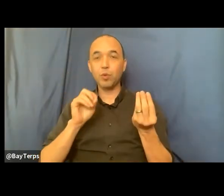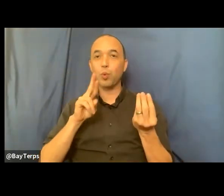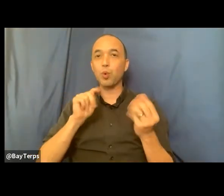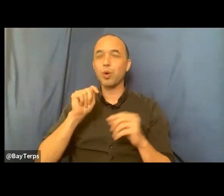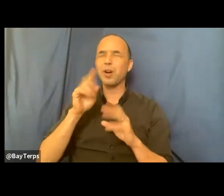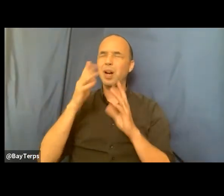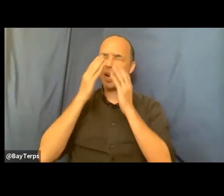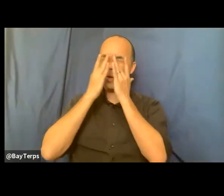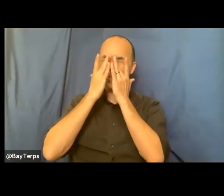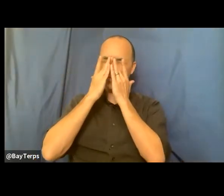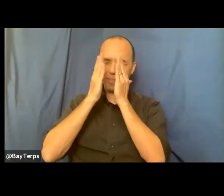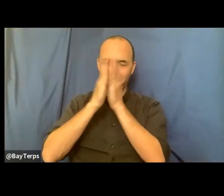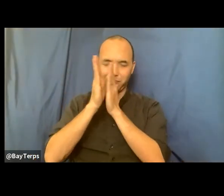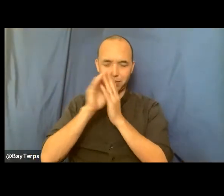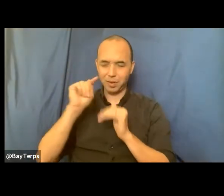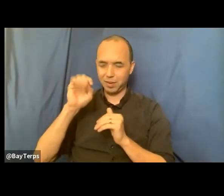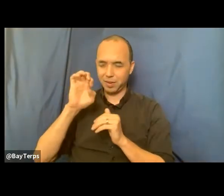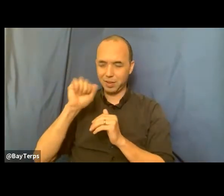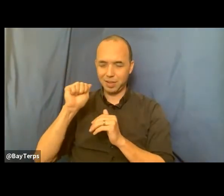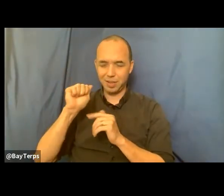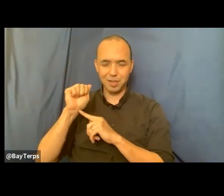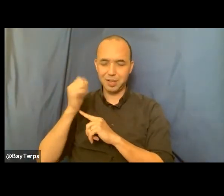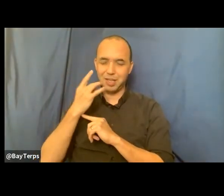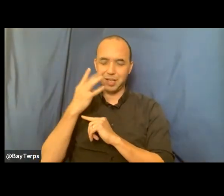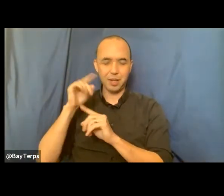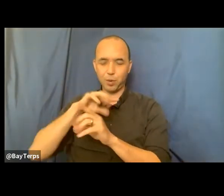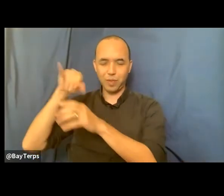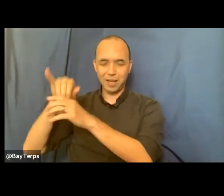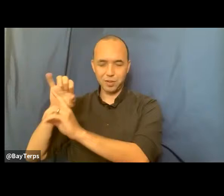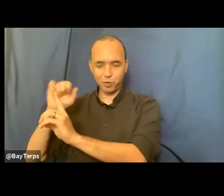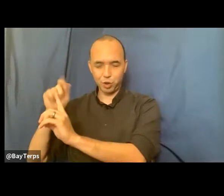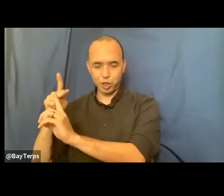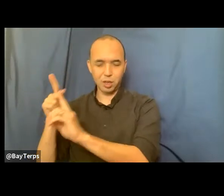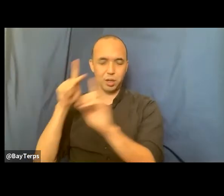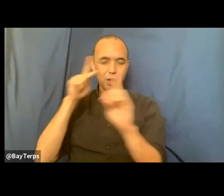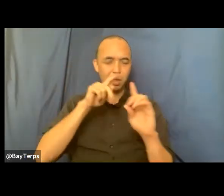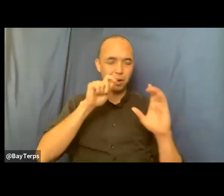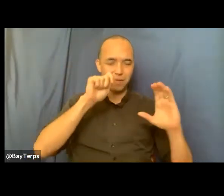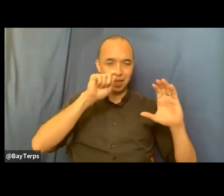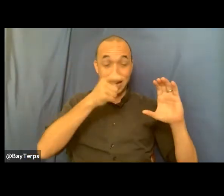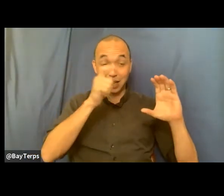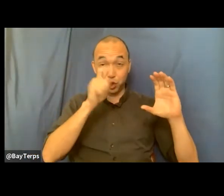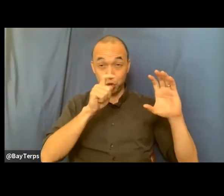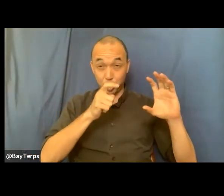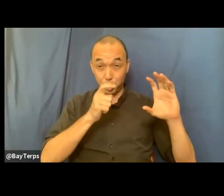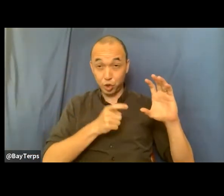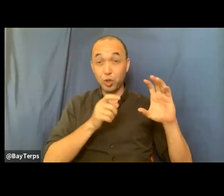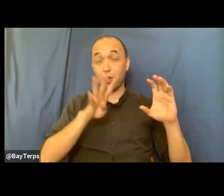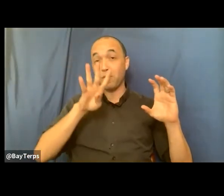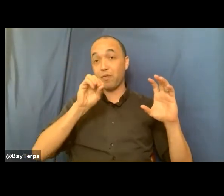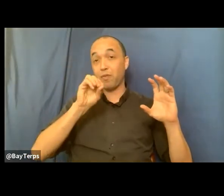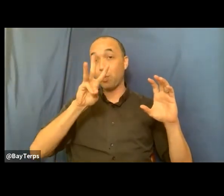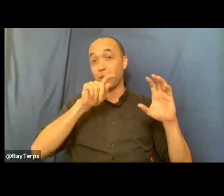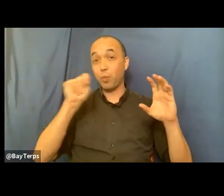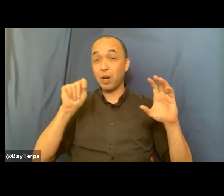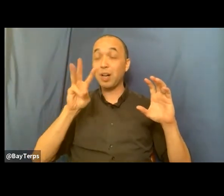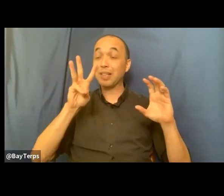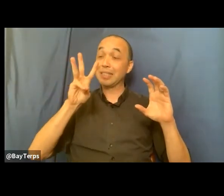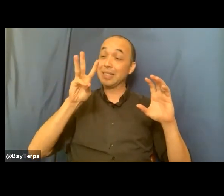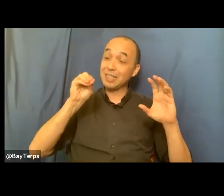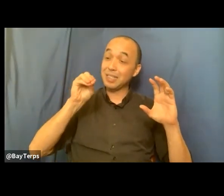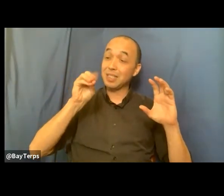or not tea lights, I'm sorry, tea lights we use in the jack-o'-lanterns. But for the etchings, I'll use either a 40-watt bulb, sometimes a 60-watt